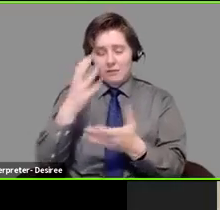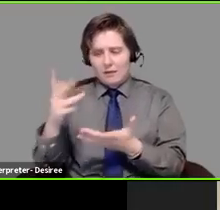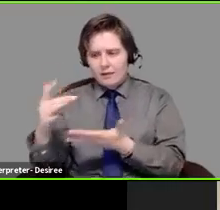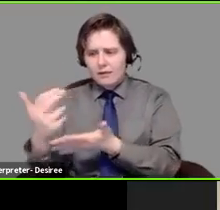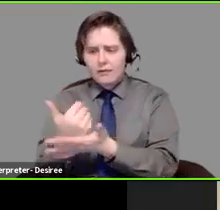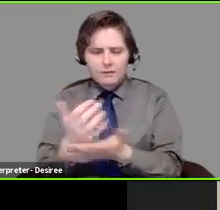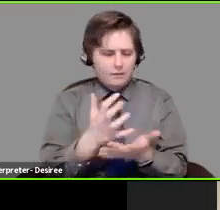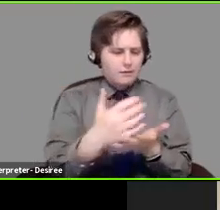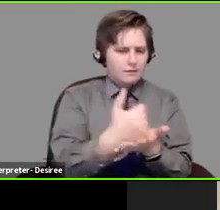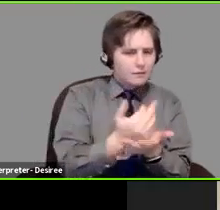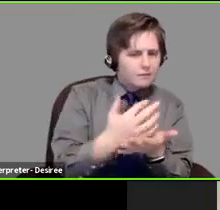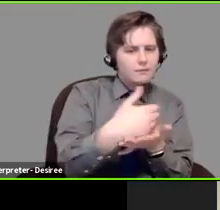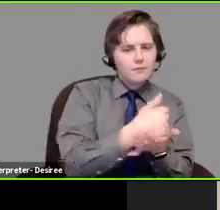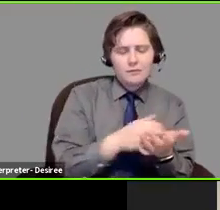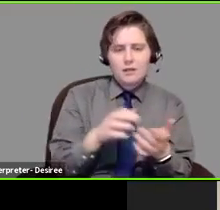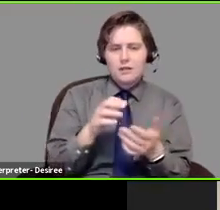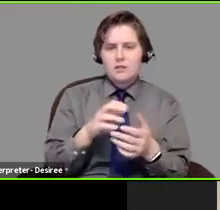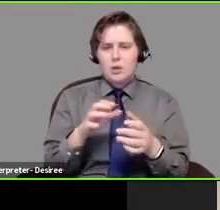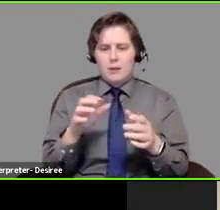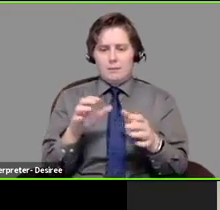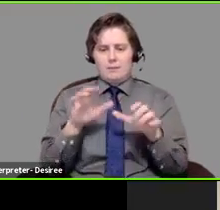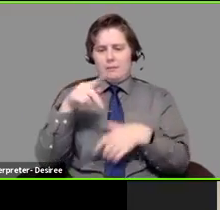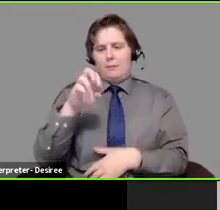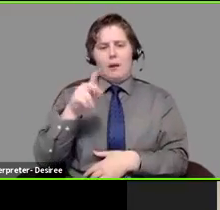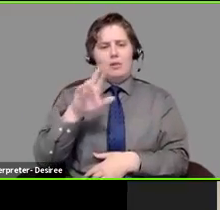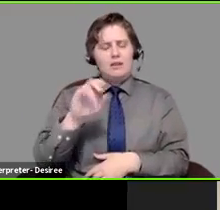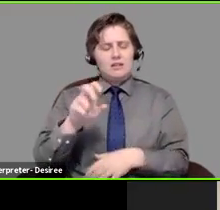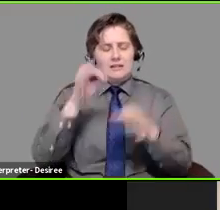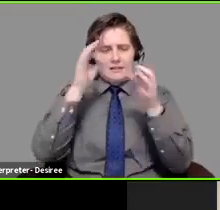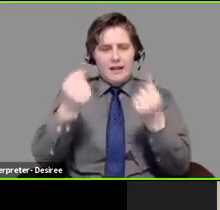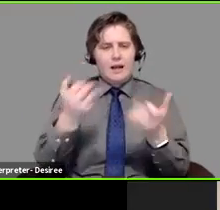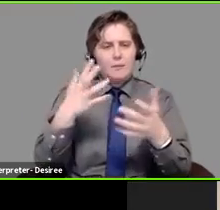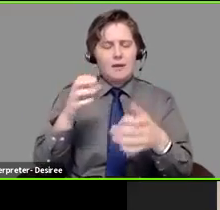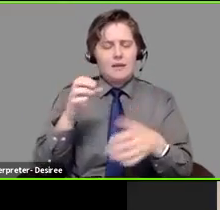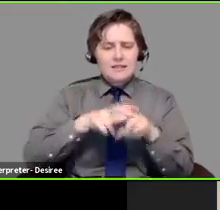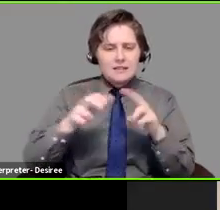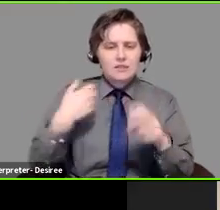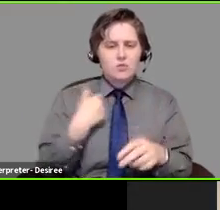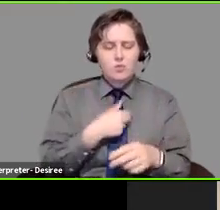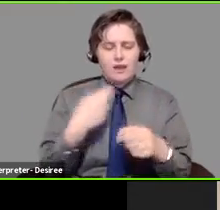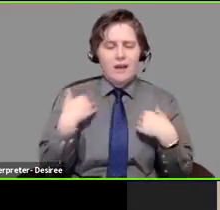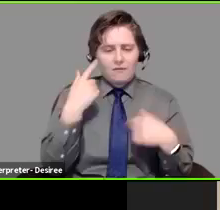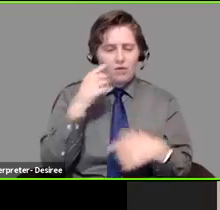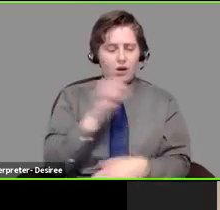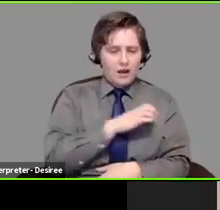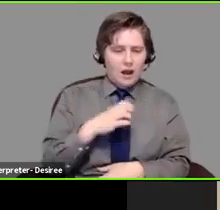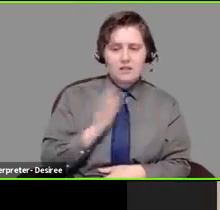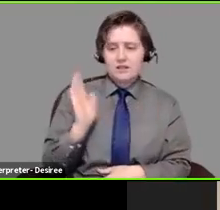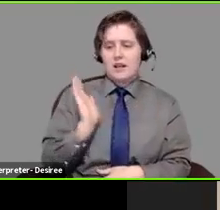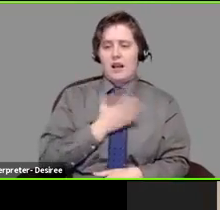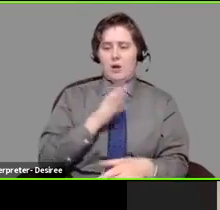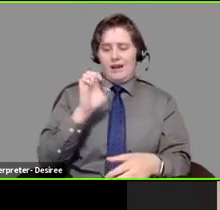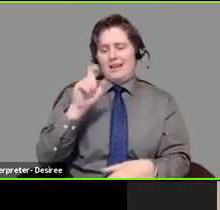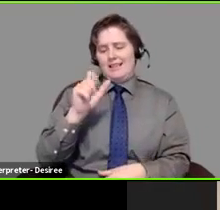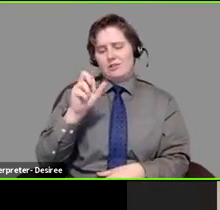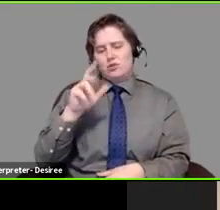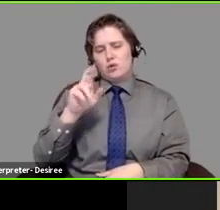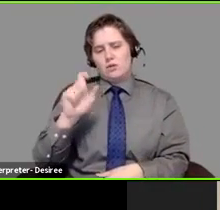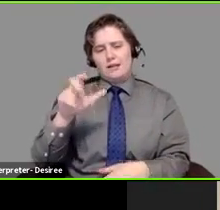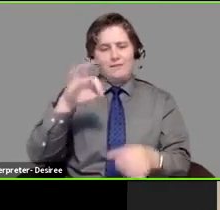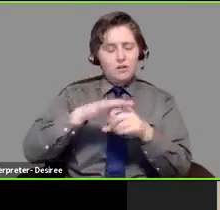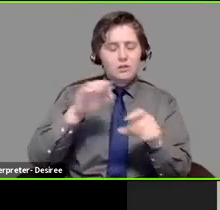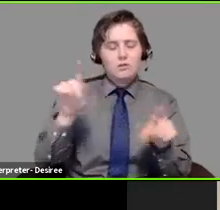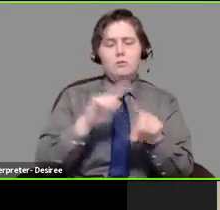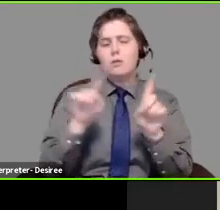gathered. And so, you know, population determines a lot of the seats that we have in Congress and our electoral votes and all of that, but also how the